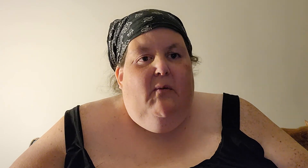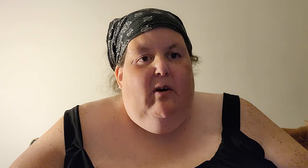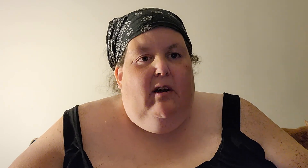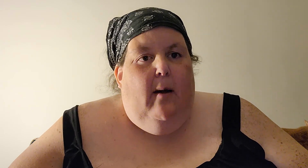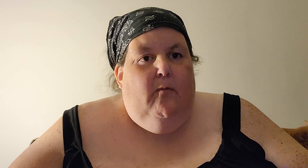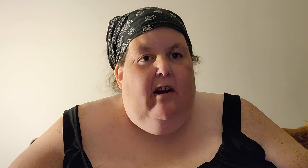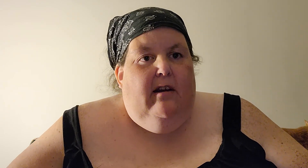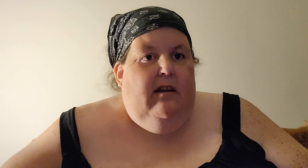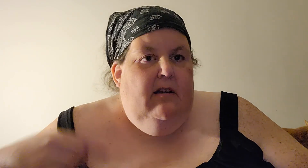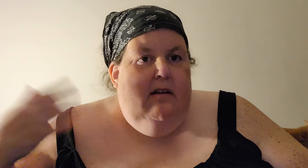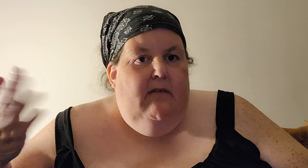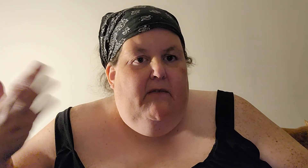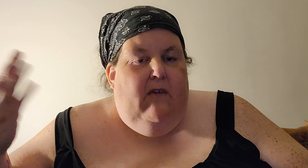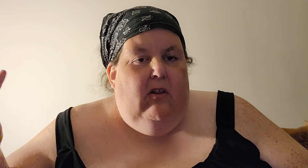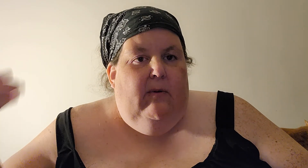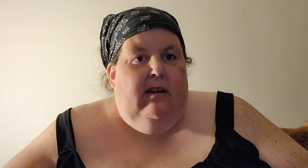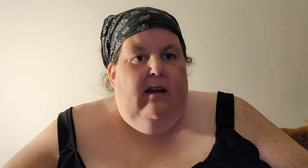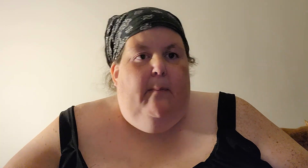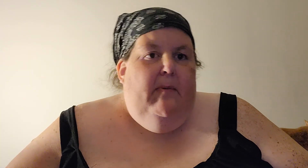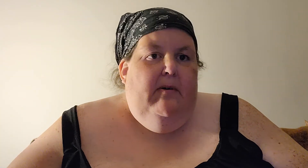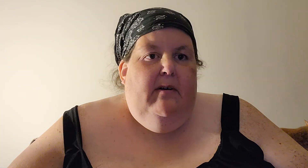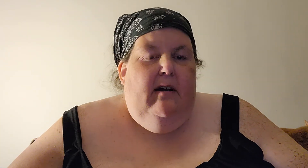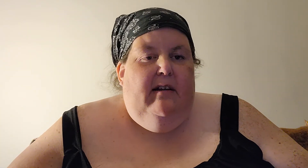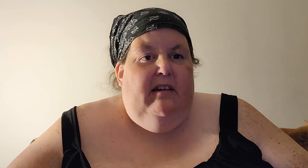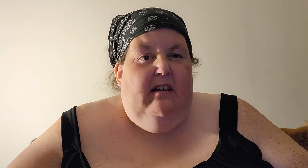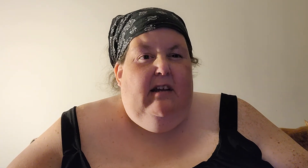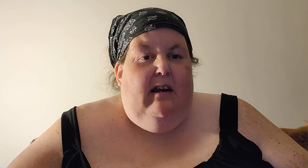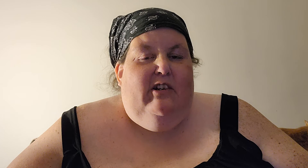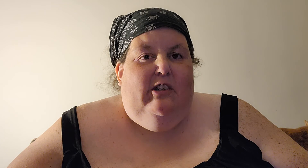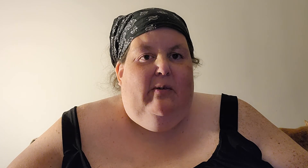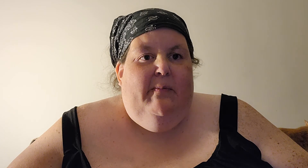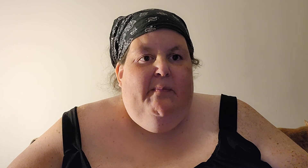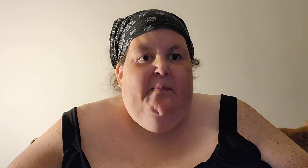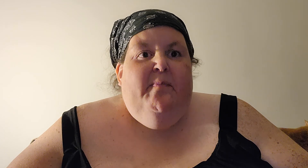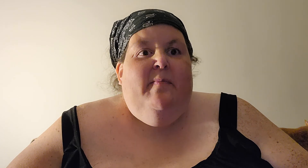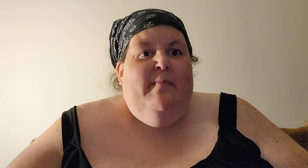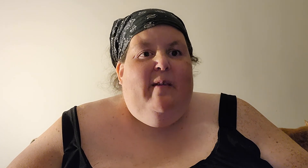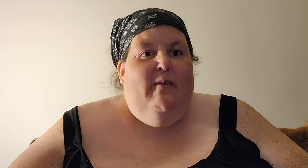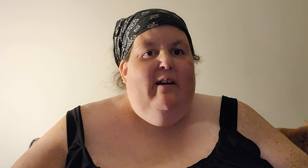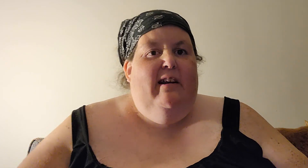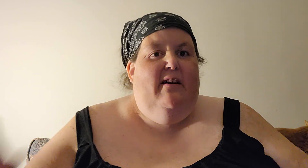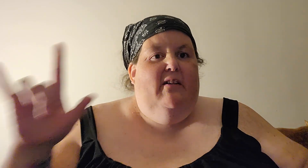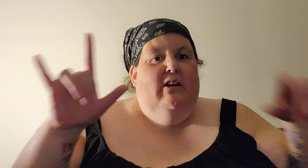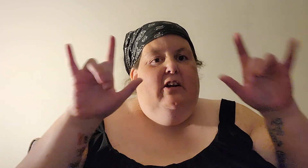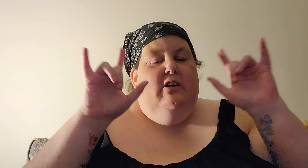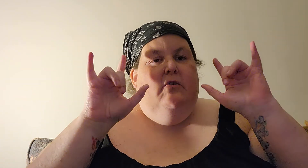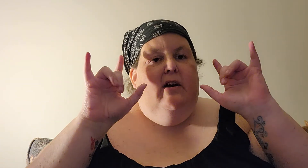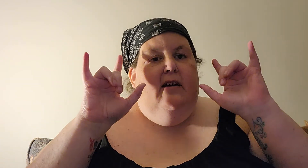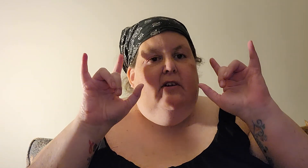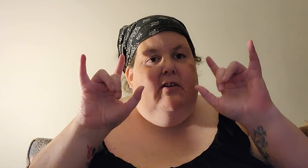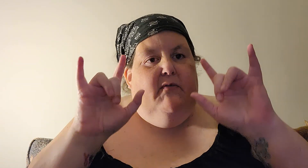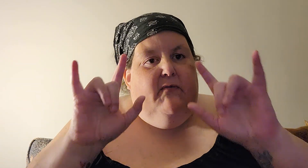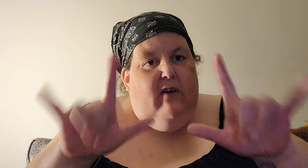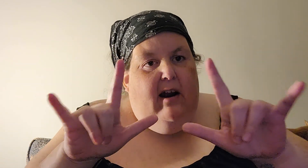will come right following up on a day or two. Alrighty, y'all. You have a good